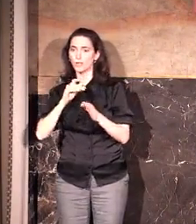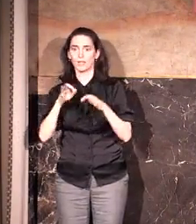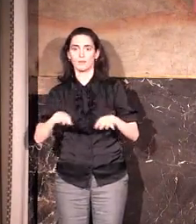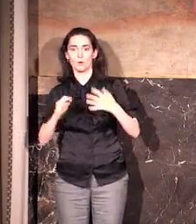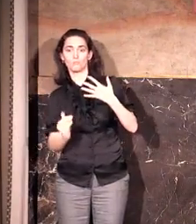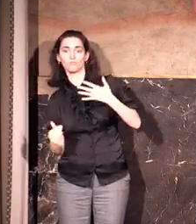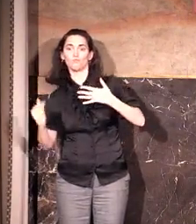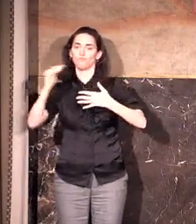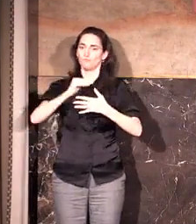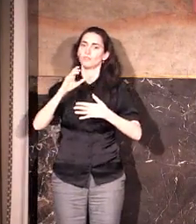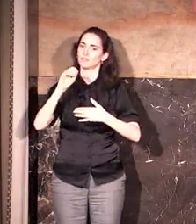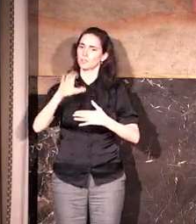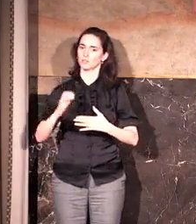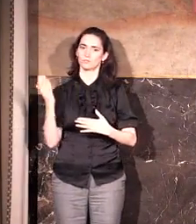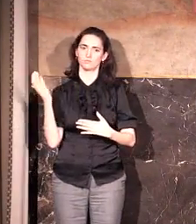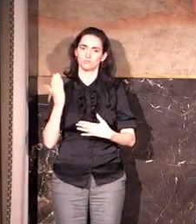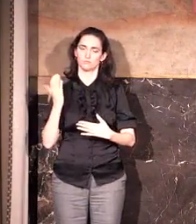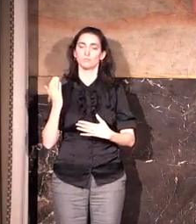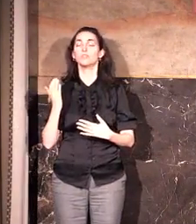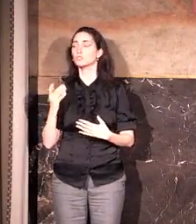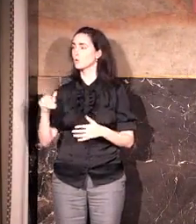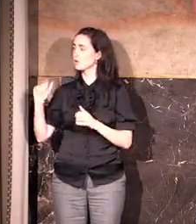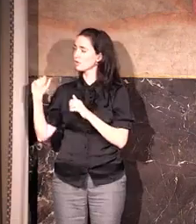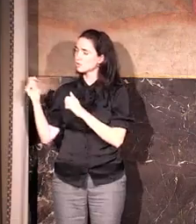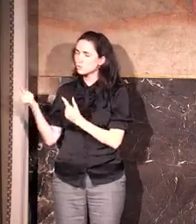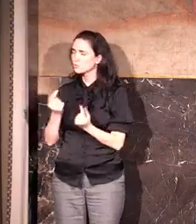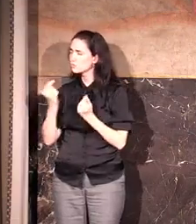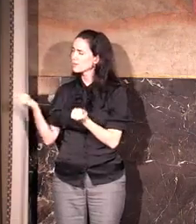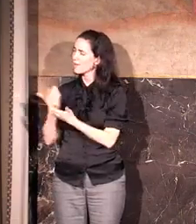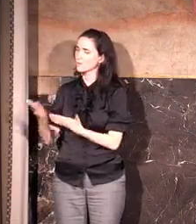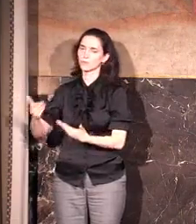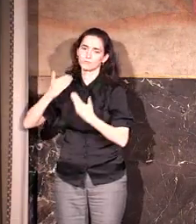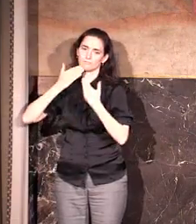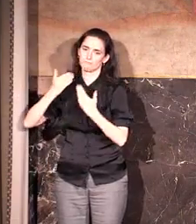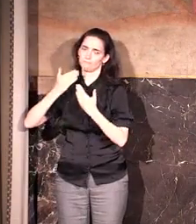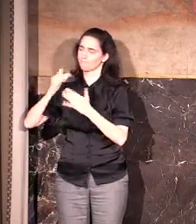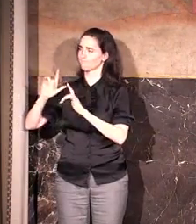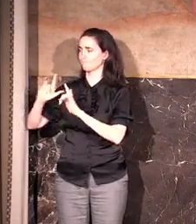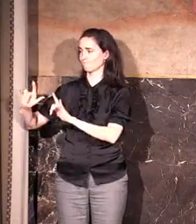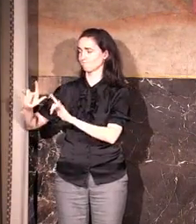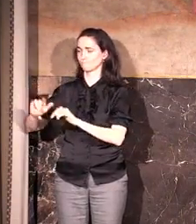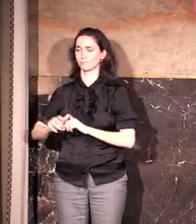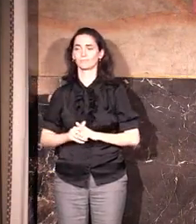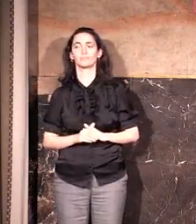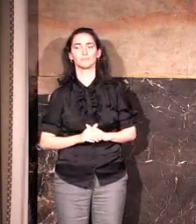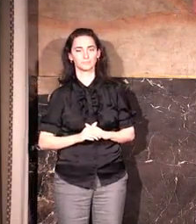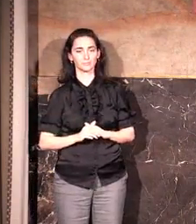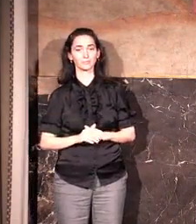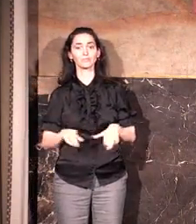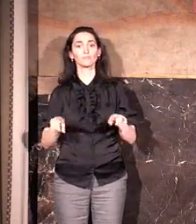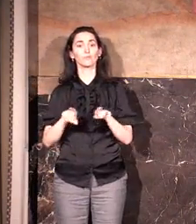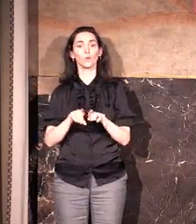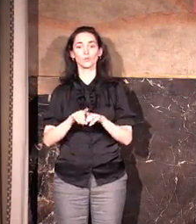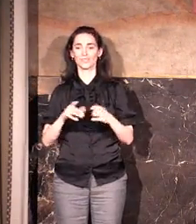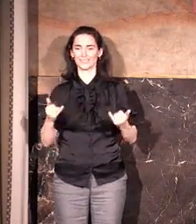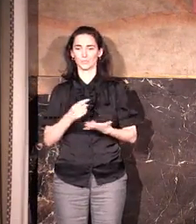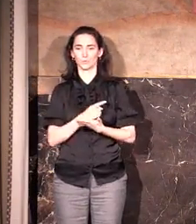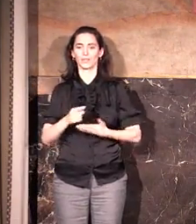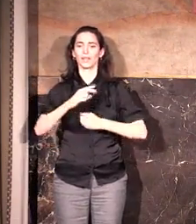did want to make sure that we thank them for everything that they do. It is also National Travel and Tourism